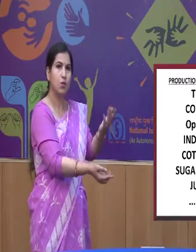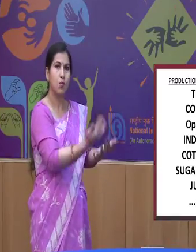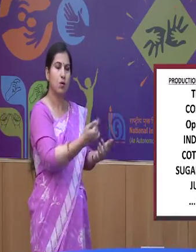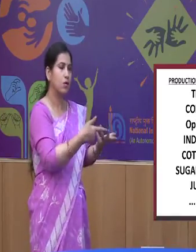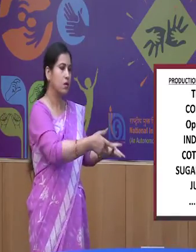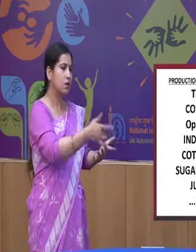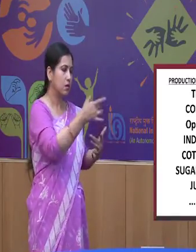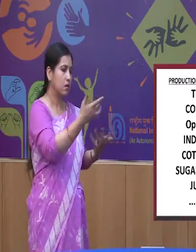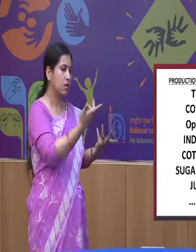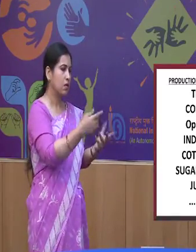for a few years.